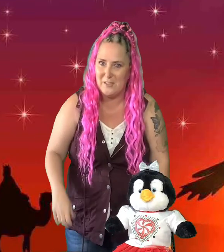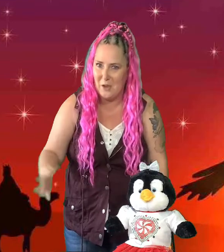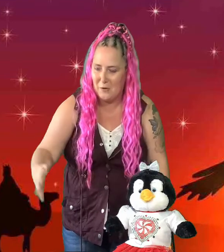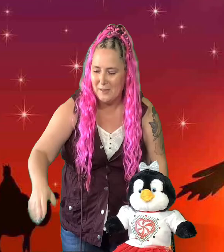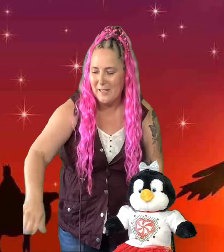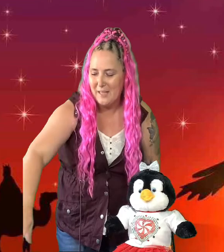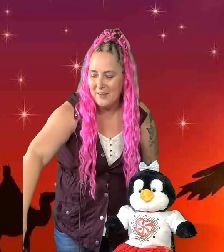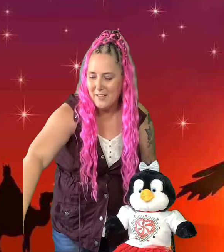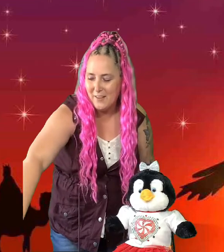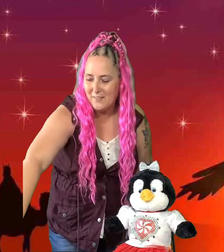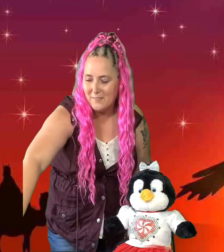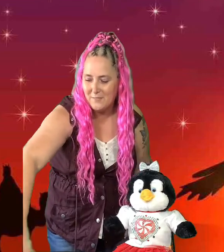So here we go.